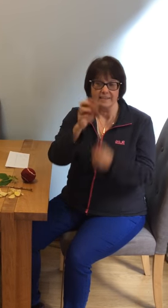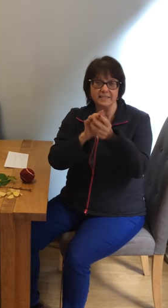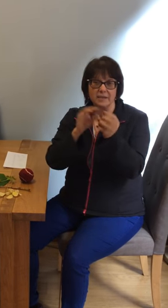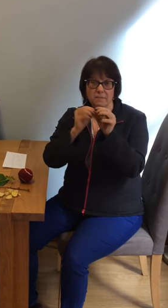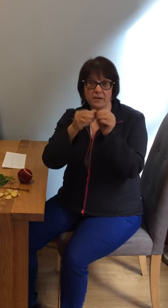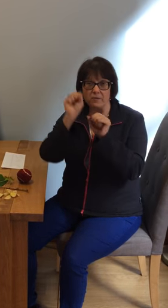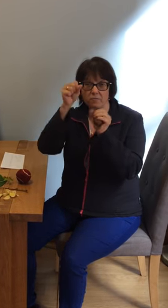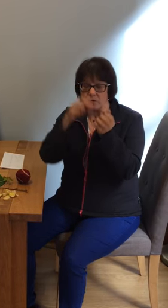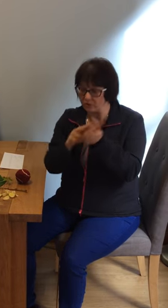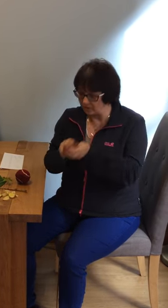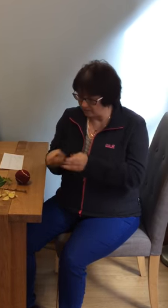made of wood.